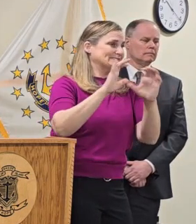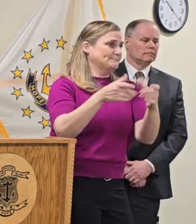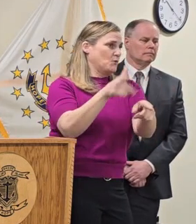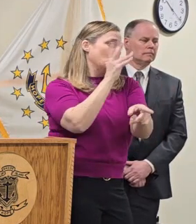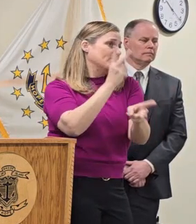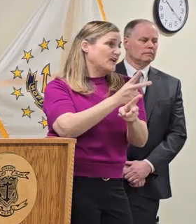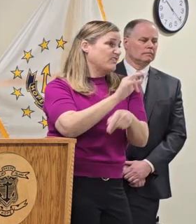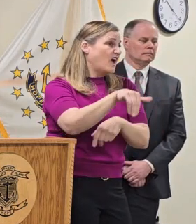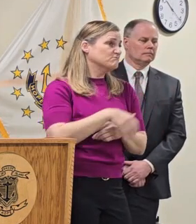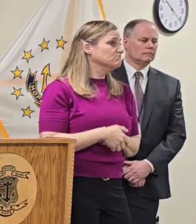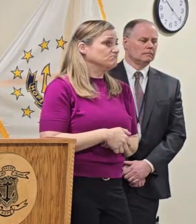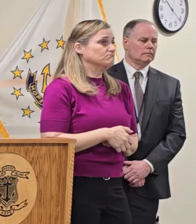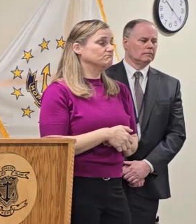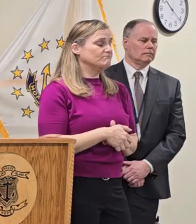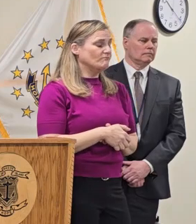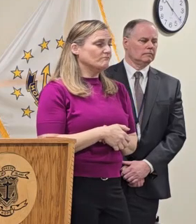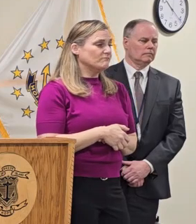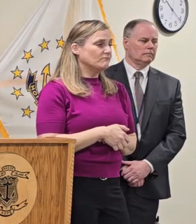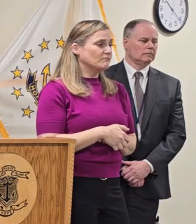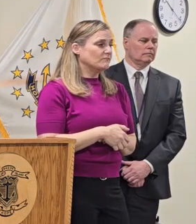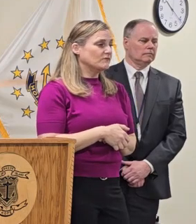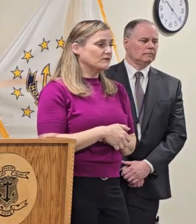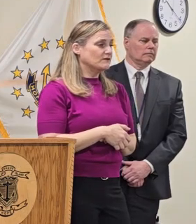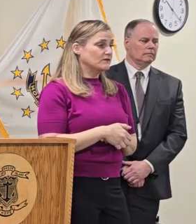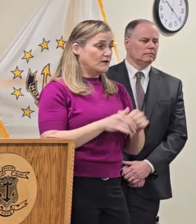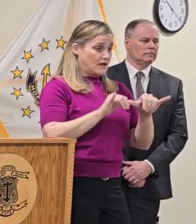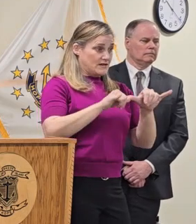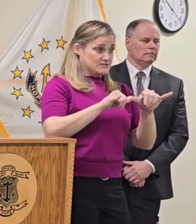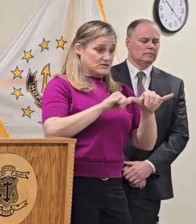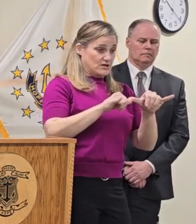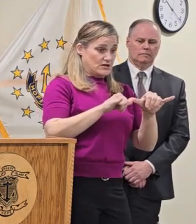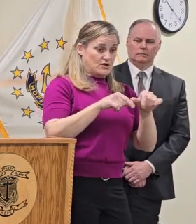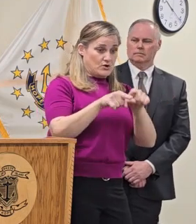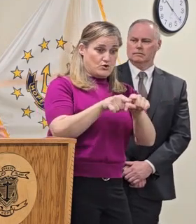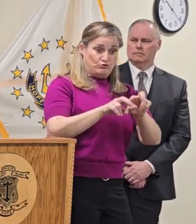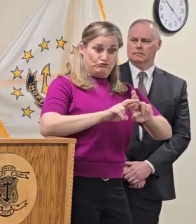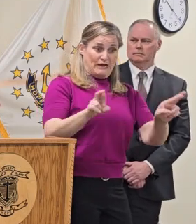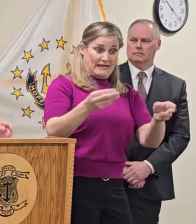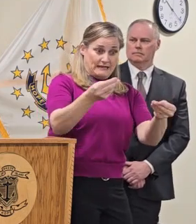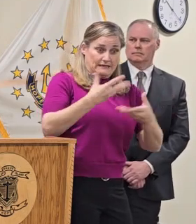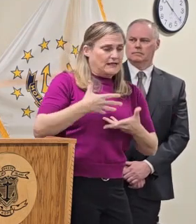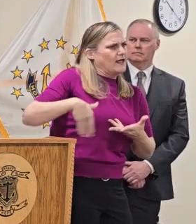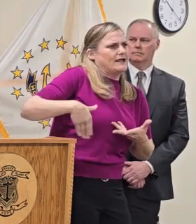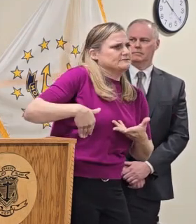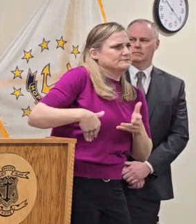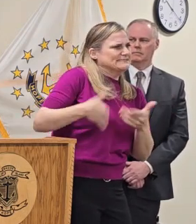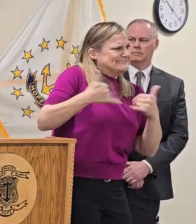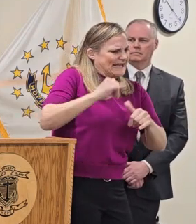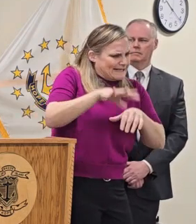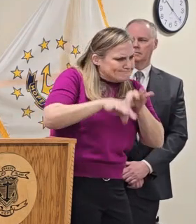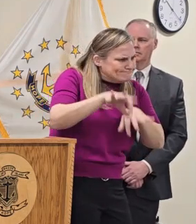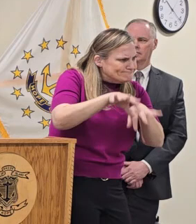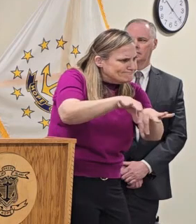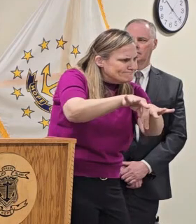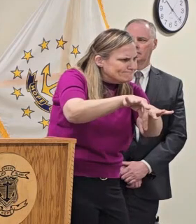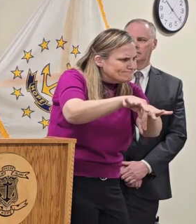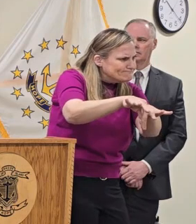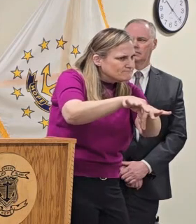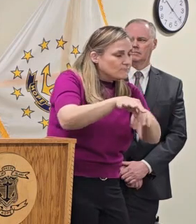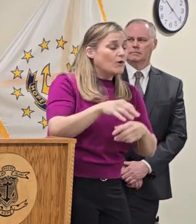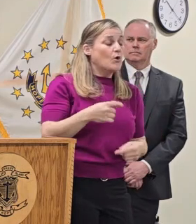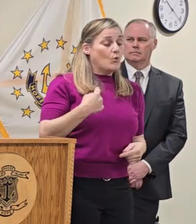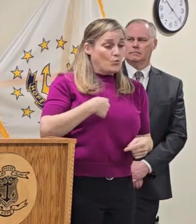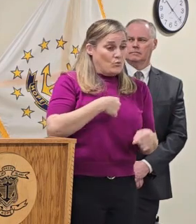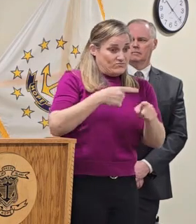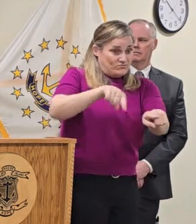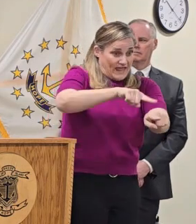believe that the engineer is not ready to give us the report. They're looking back, and if they're looking back on that report, I'm sure it'll be in there in